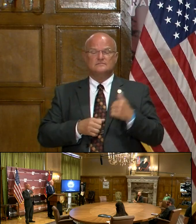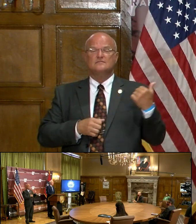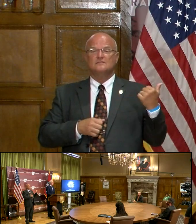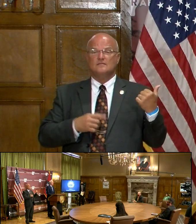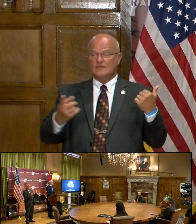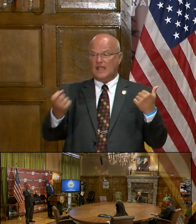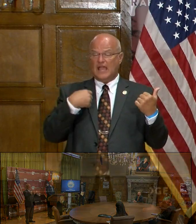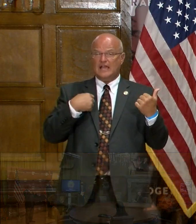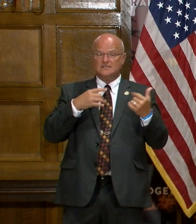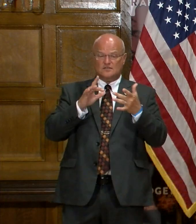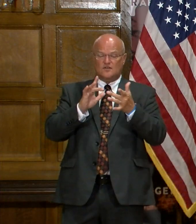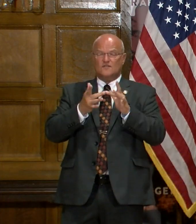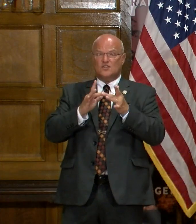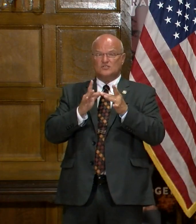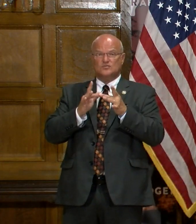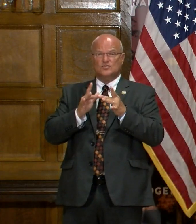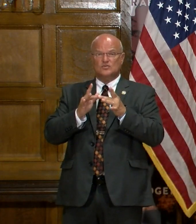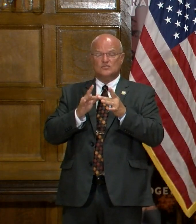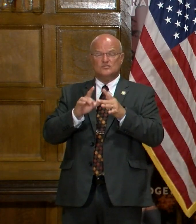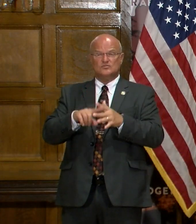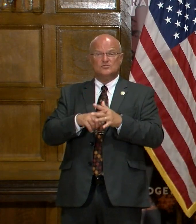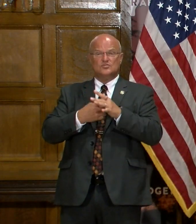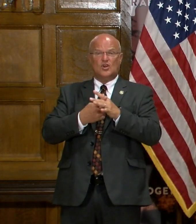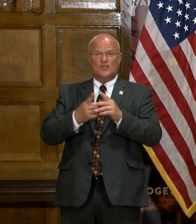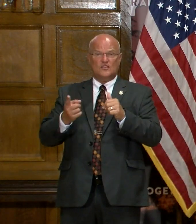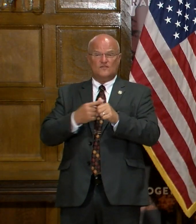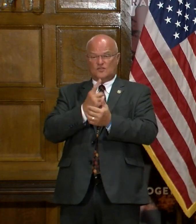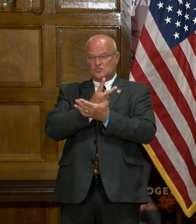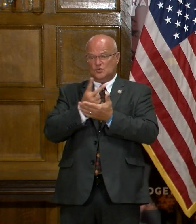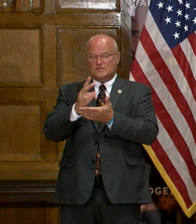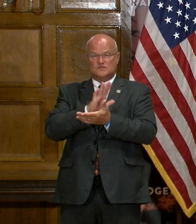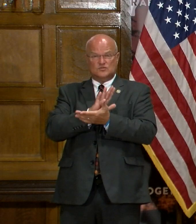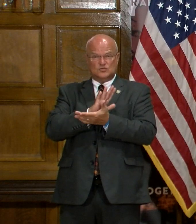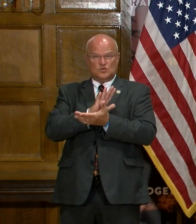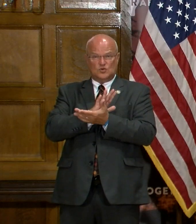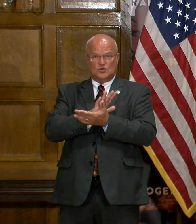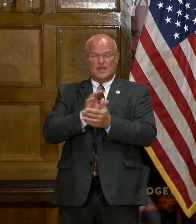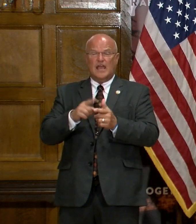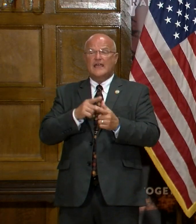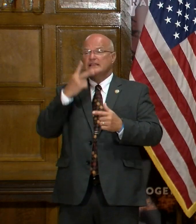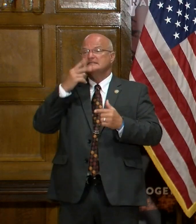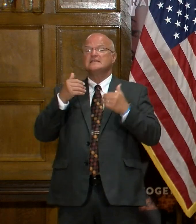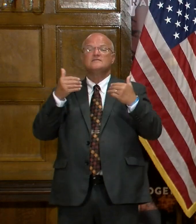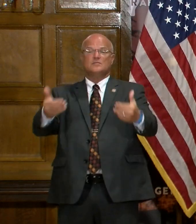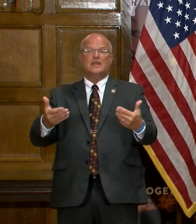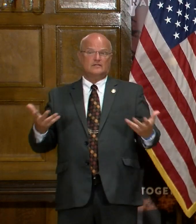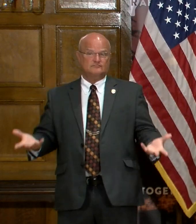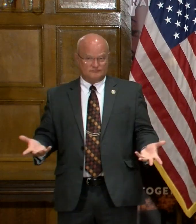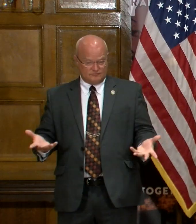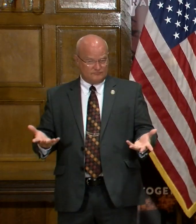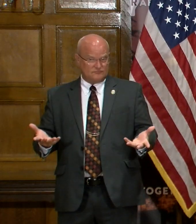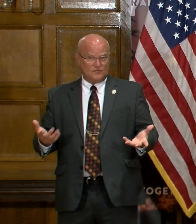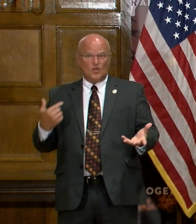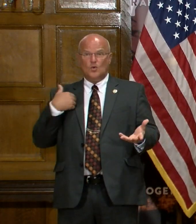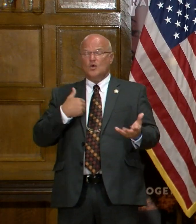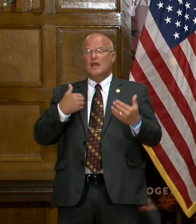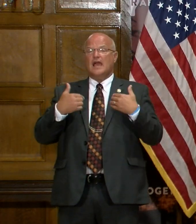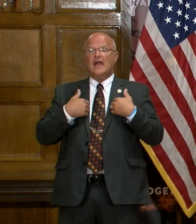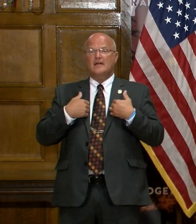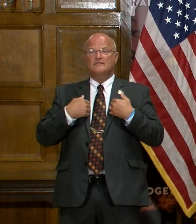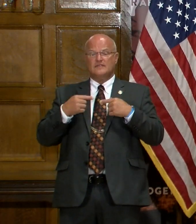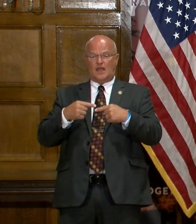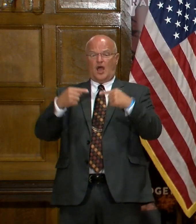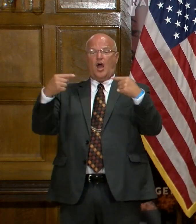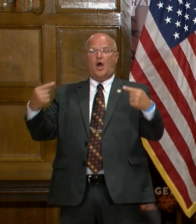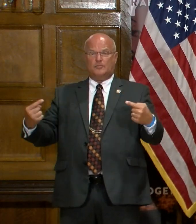Well, they asked for a virtual start for the first 2 weeks of school, and then see where we go from there. We're having the